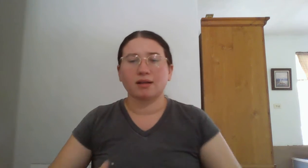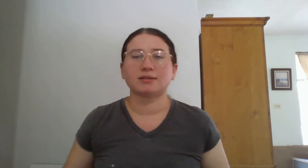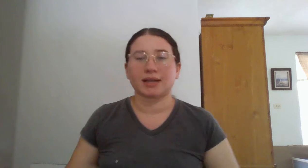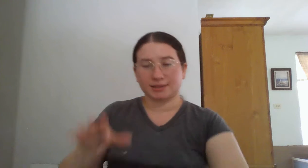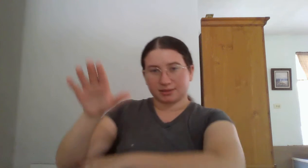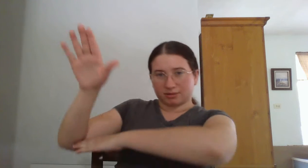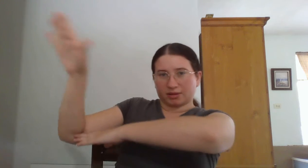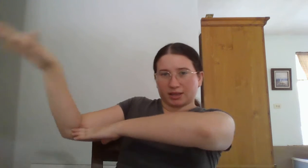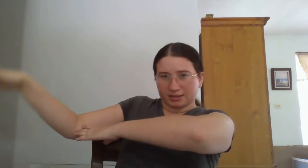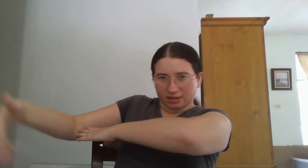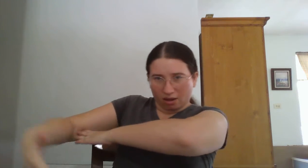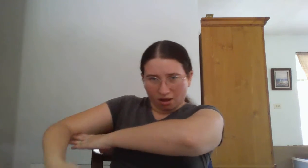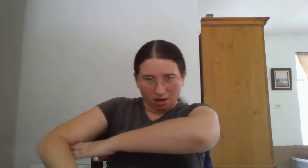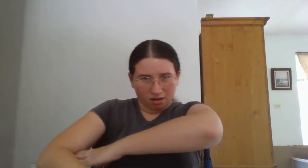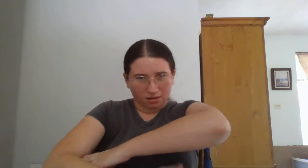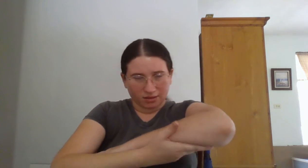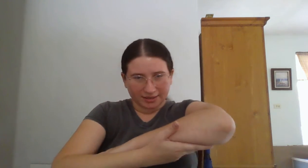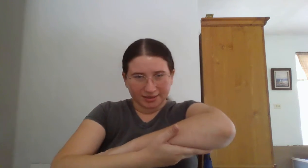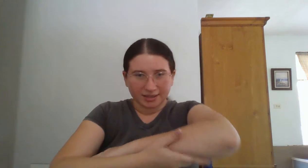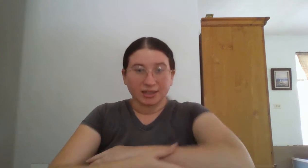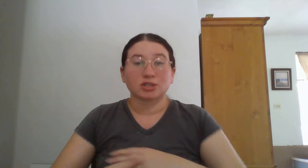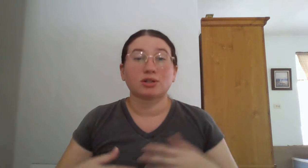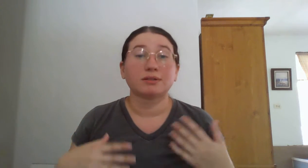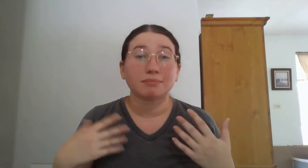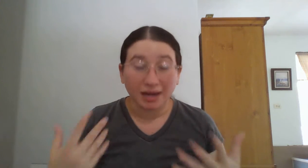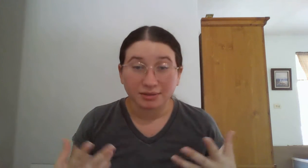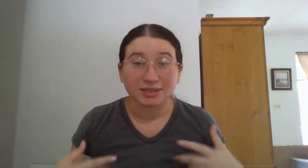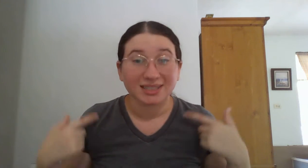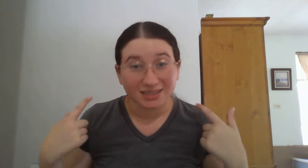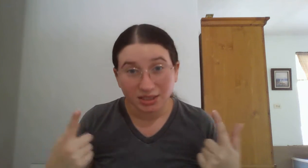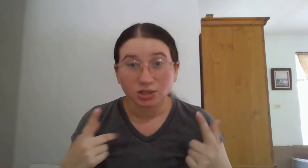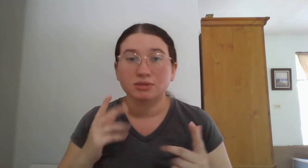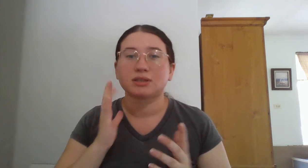All night. Go like this. All night. So embarrassed continuously,